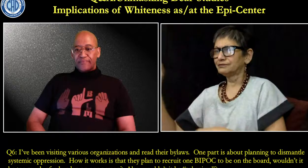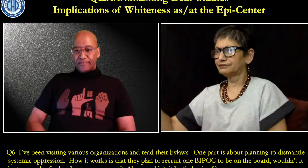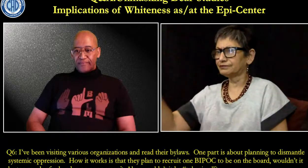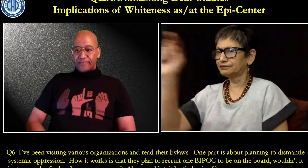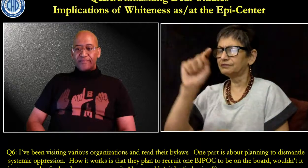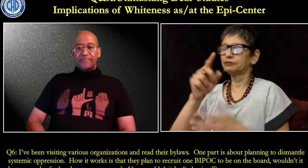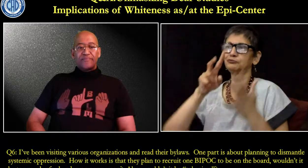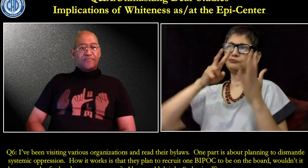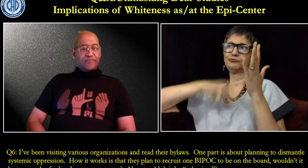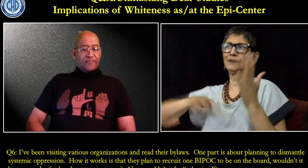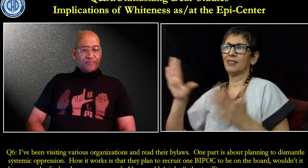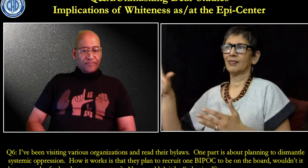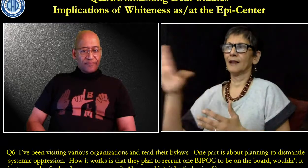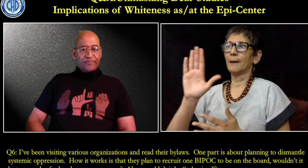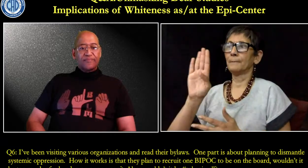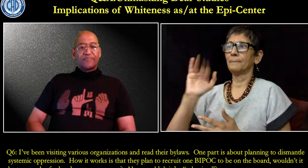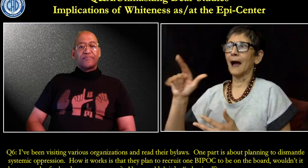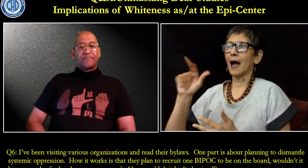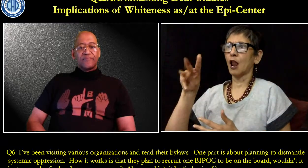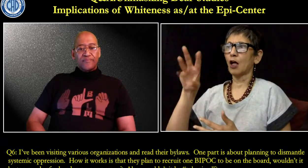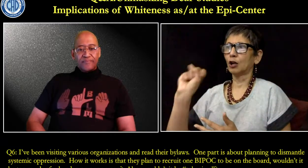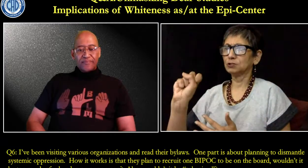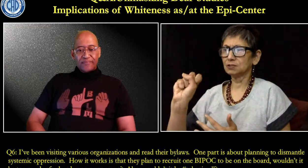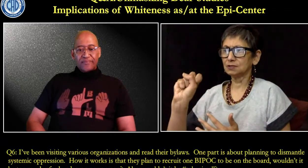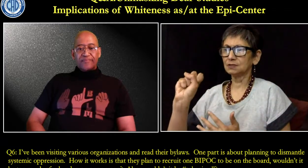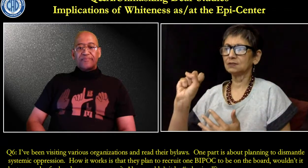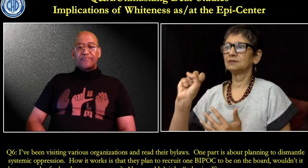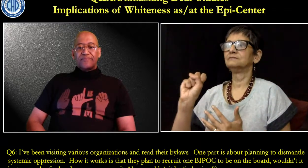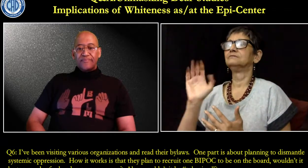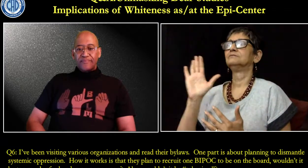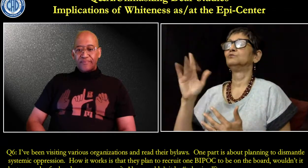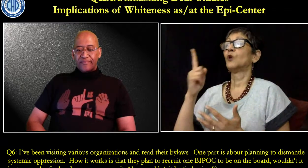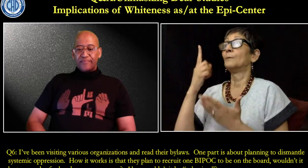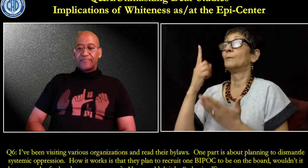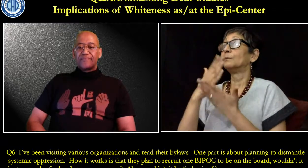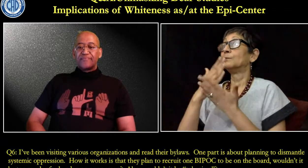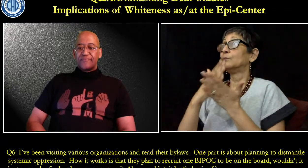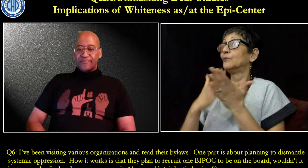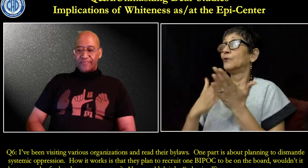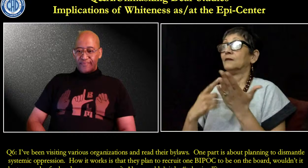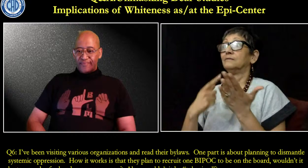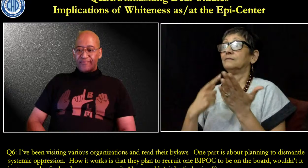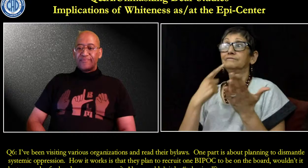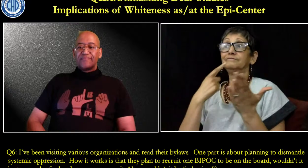This person has visited various organizations and read their bylaws.